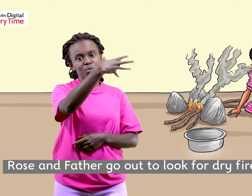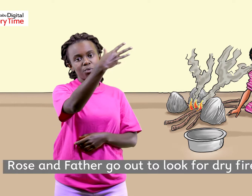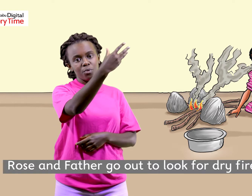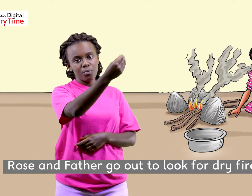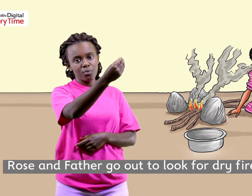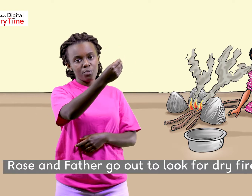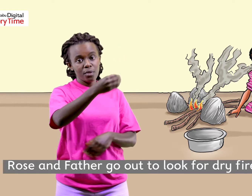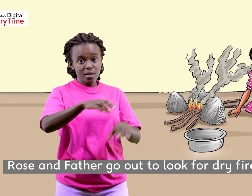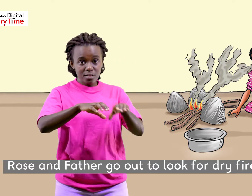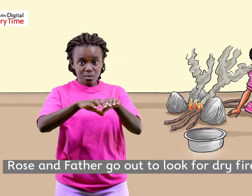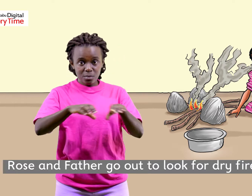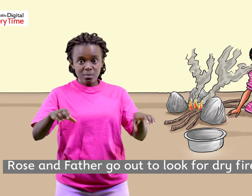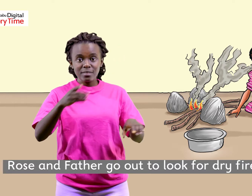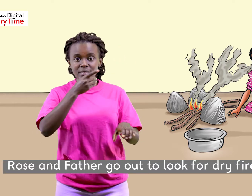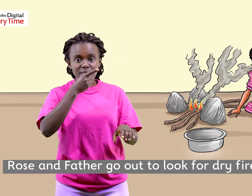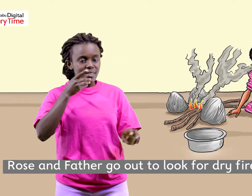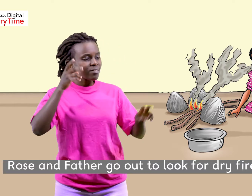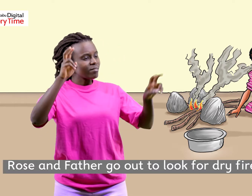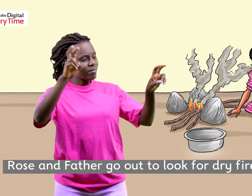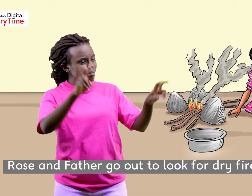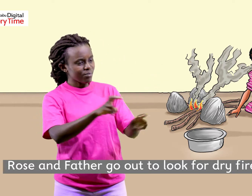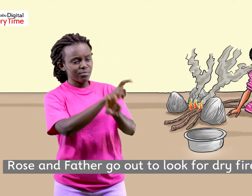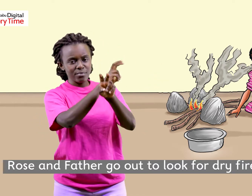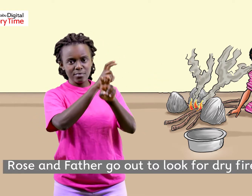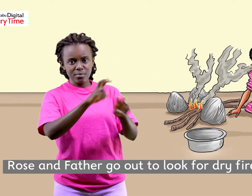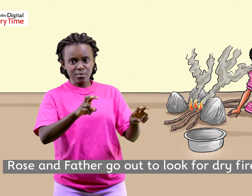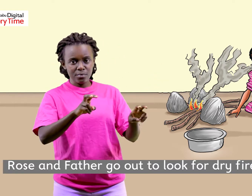Rose and Father go out to look for dry firewood.